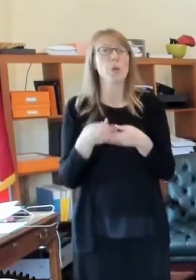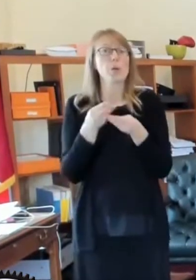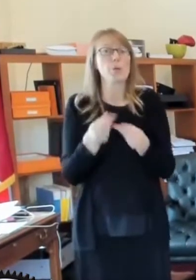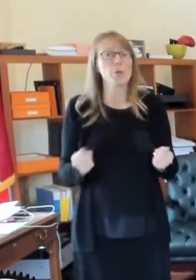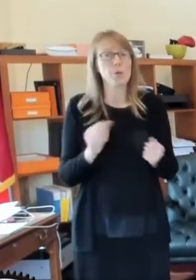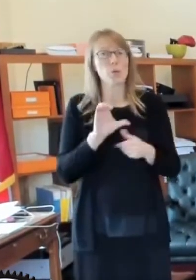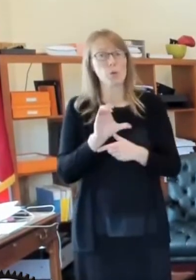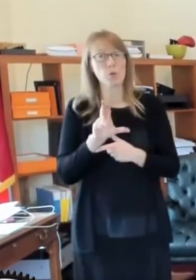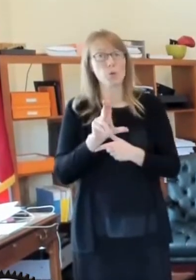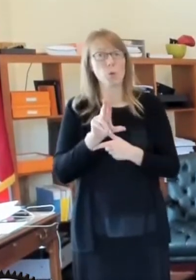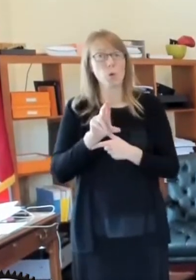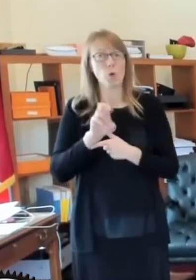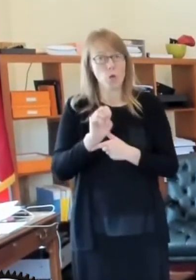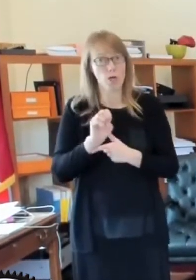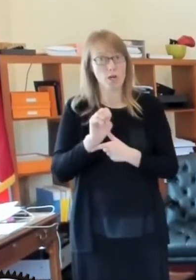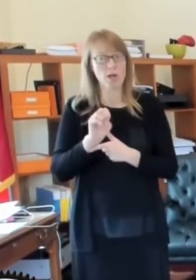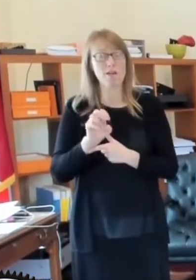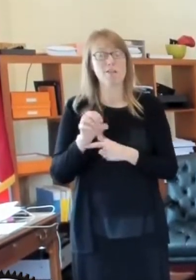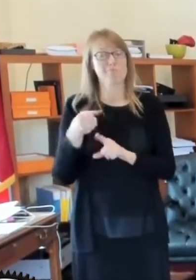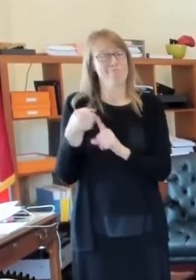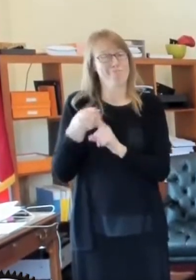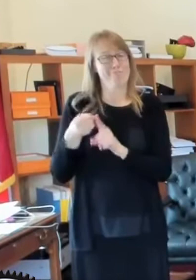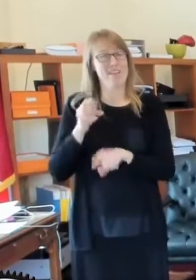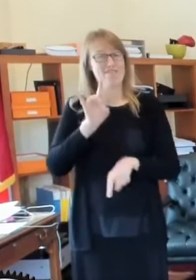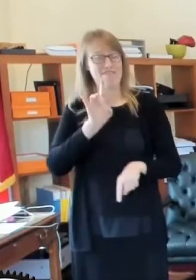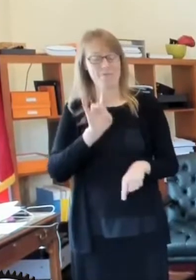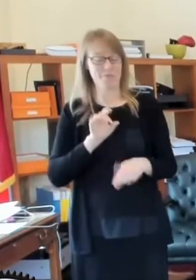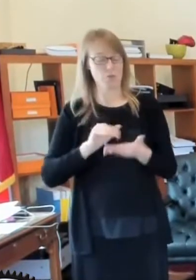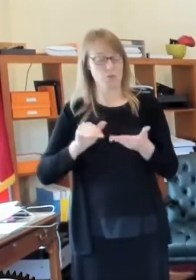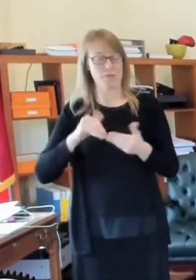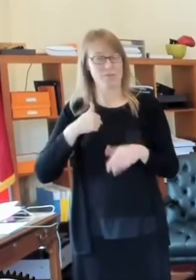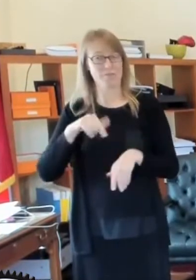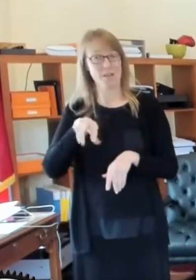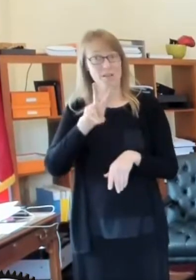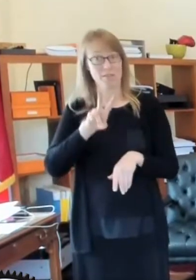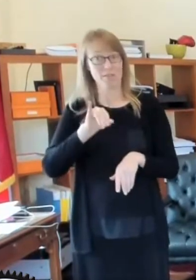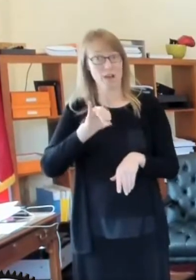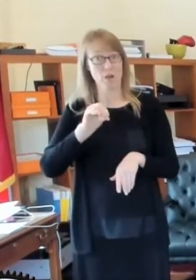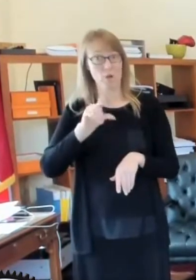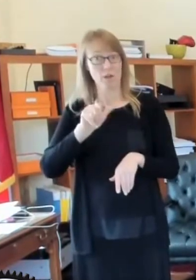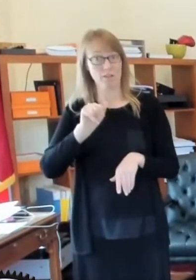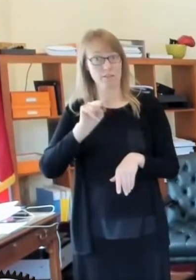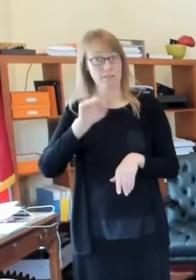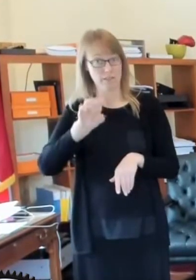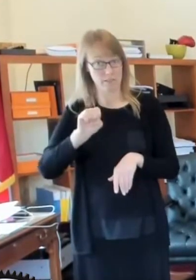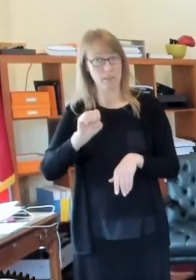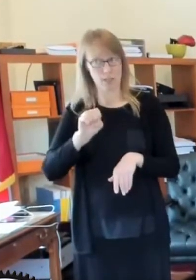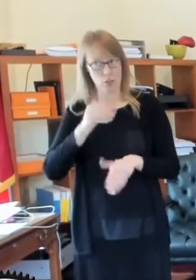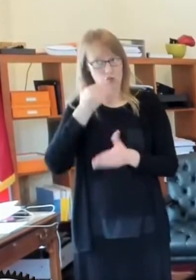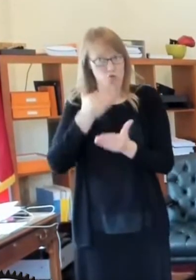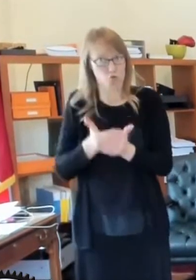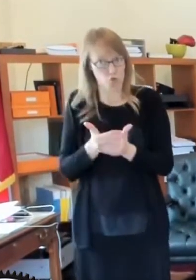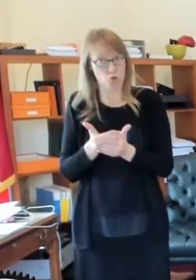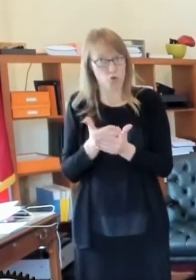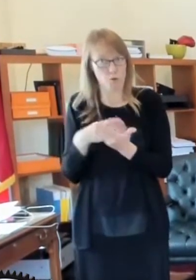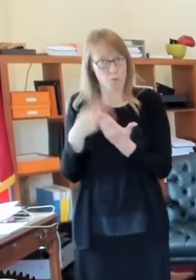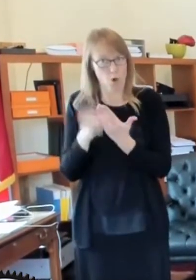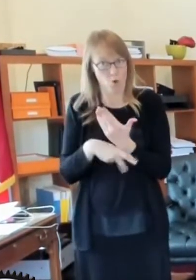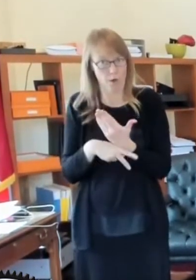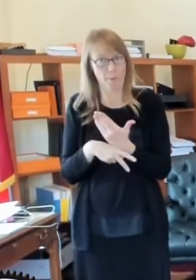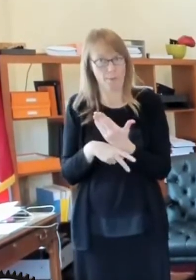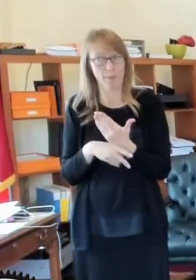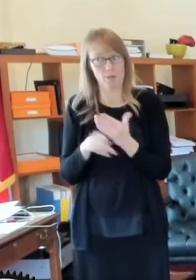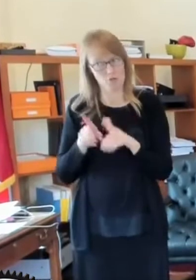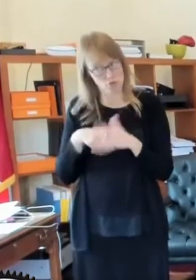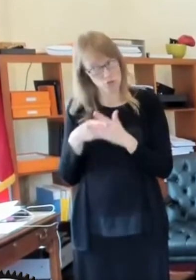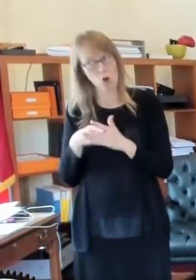so we're happy that we were able to get those 2 firms selected and contracted for, and that they'll be starting to work